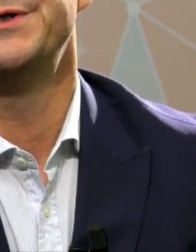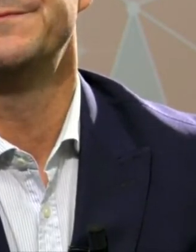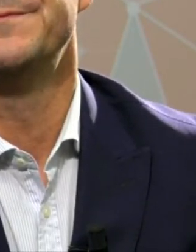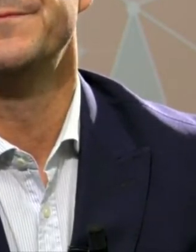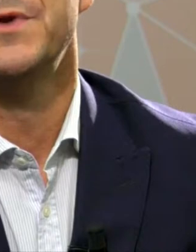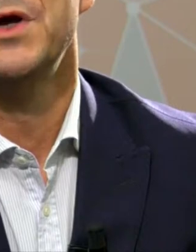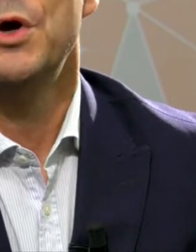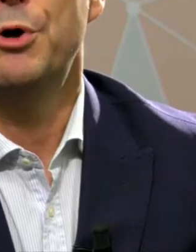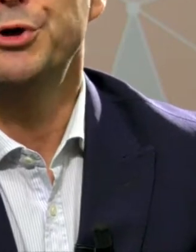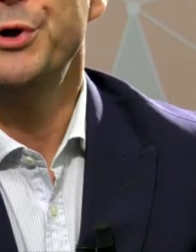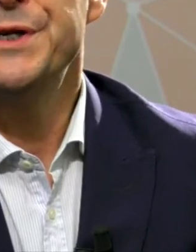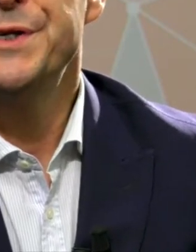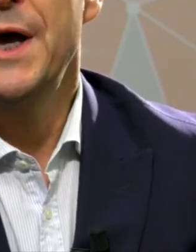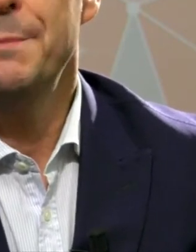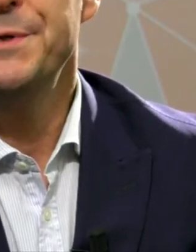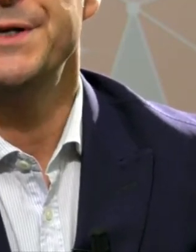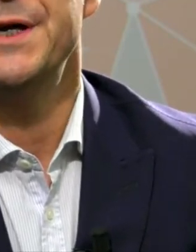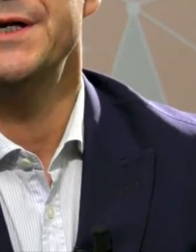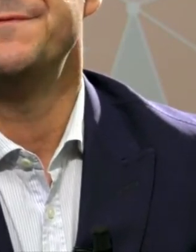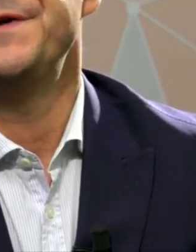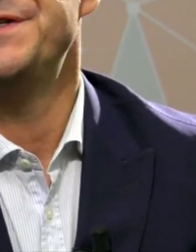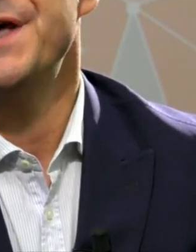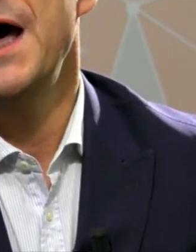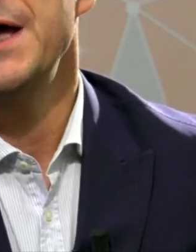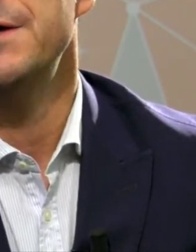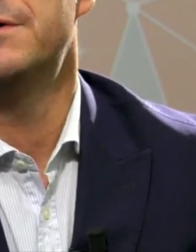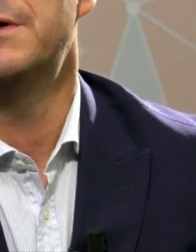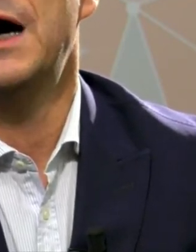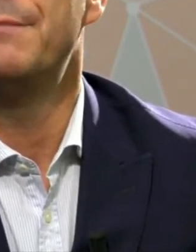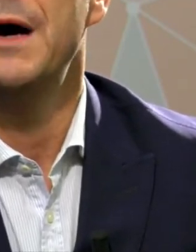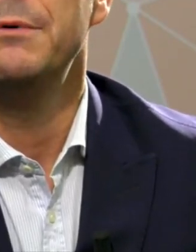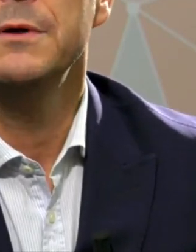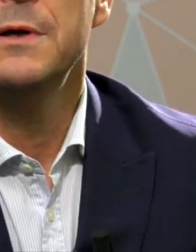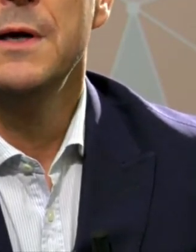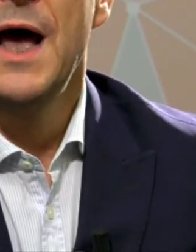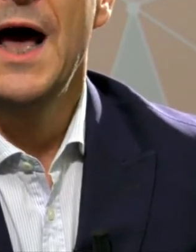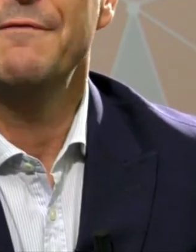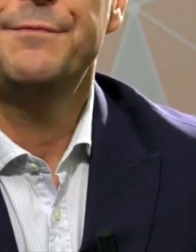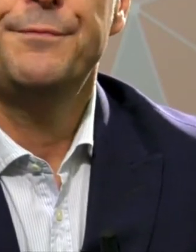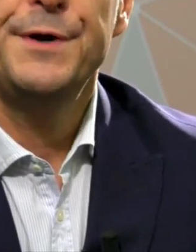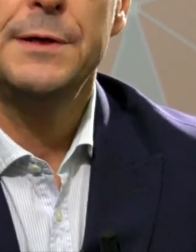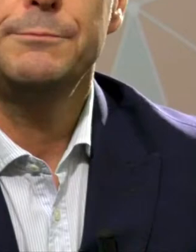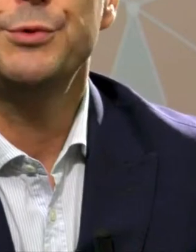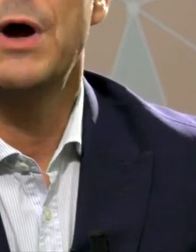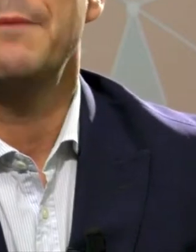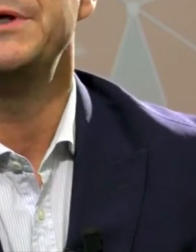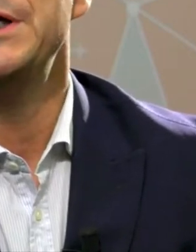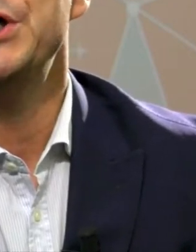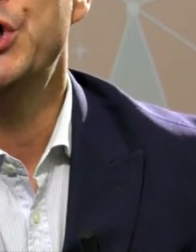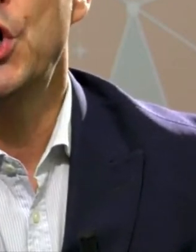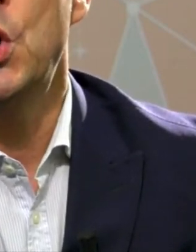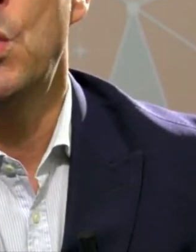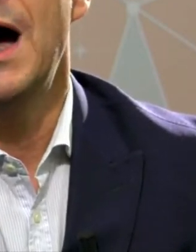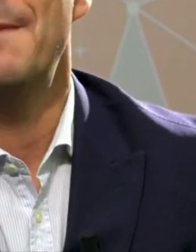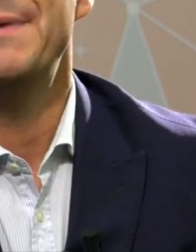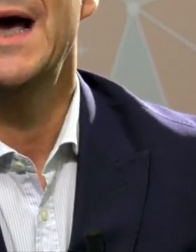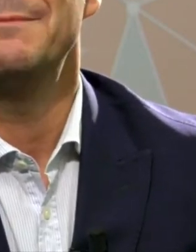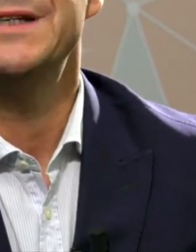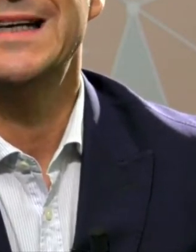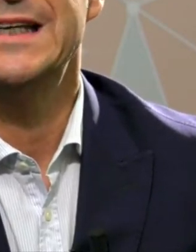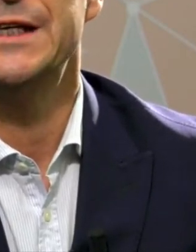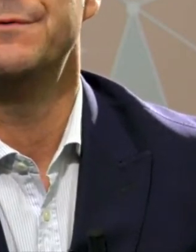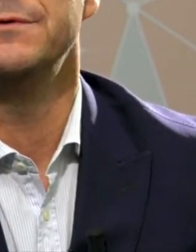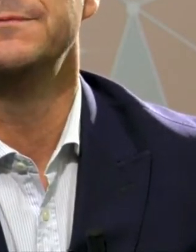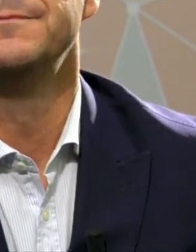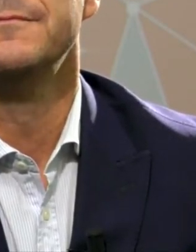sector. Portuguese startups such as Inside and Bubble have the freedom to rapidly grow and